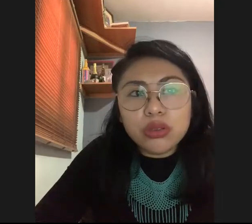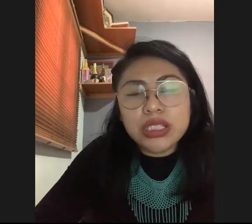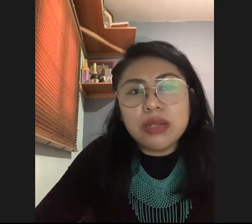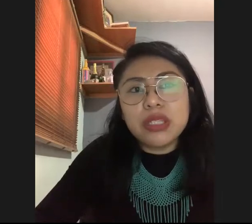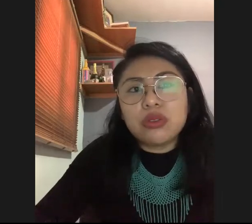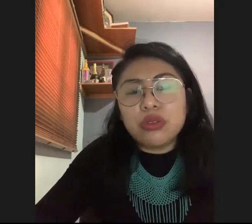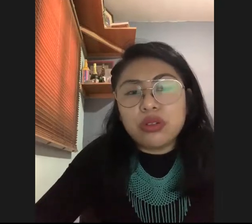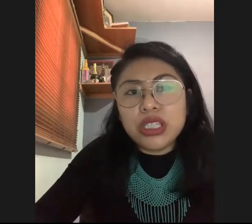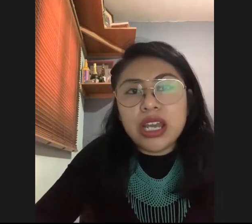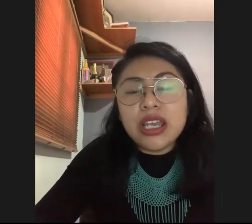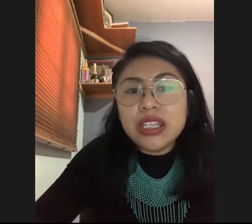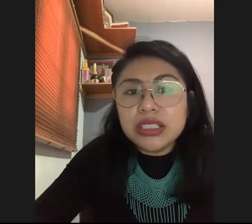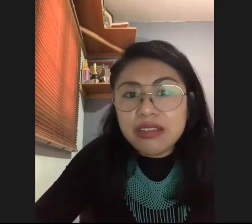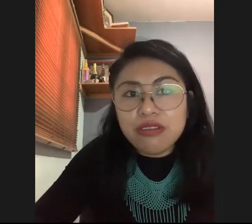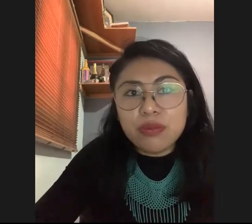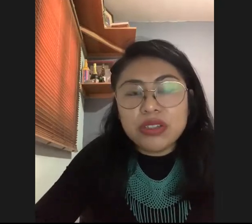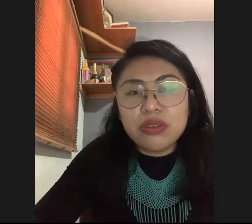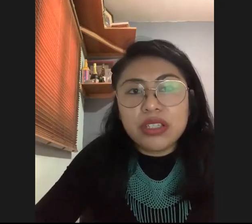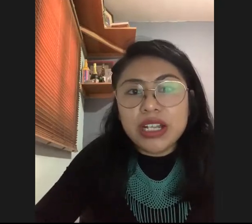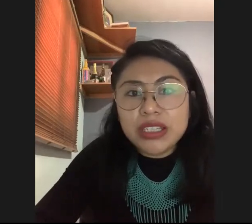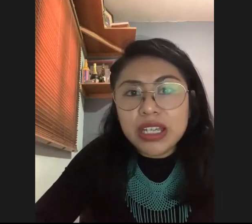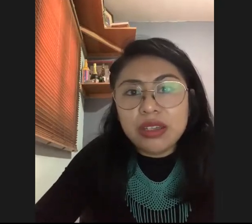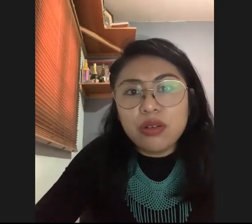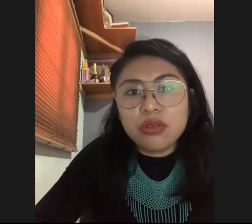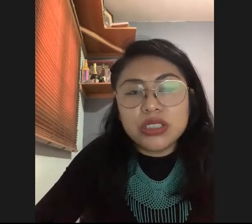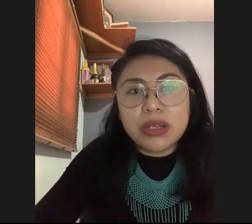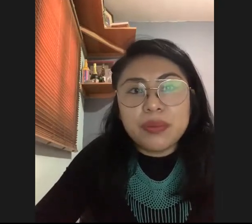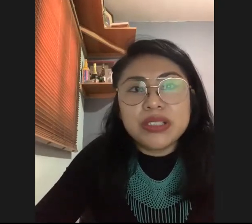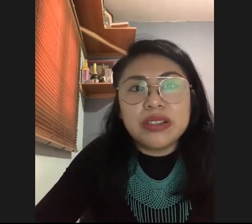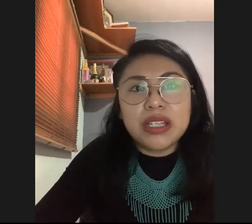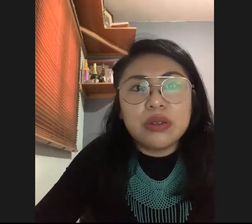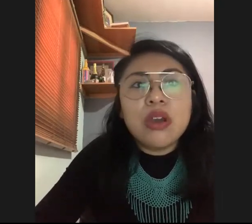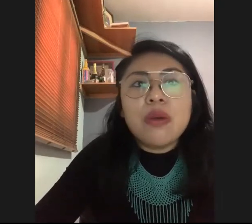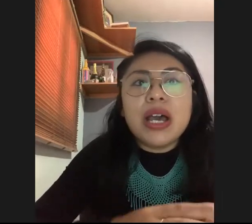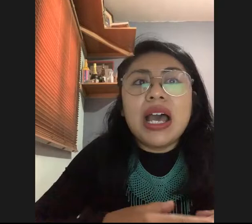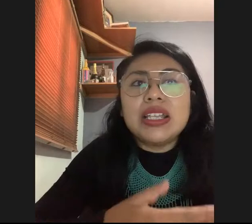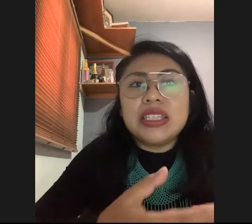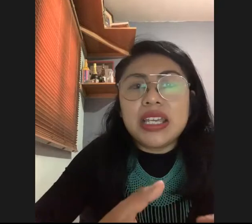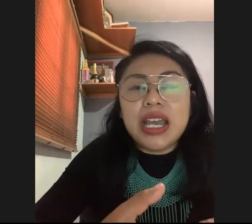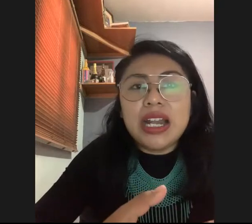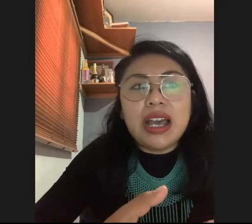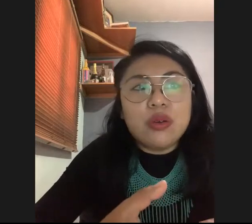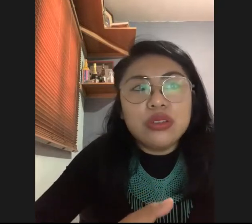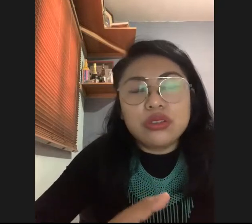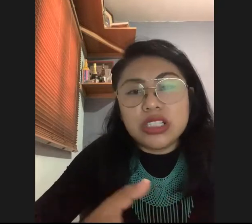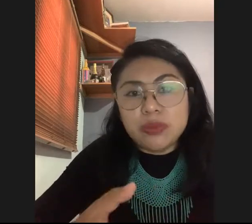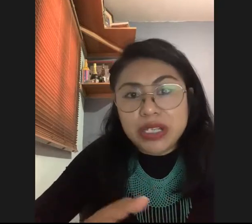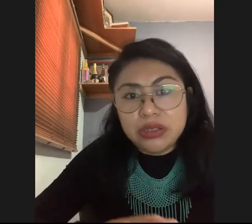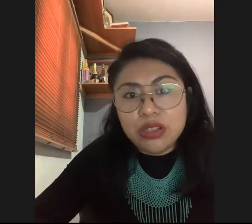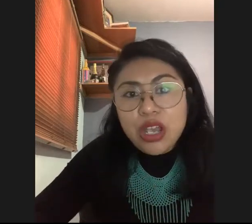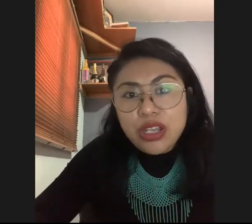positive results. And this is methodology, and also this information that we are being provided today